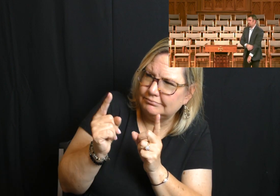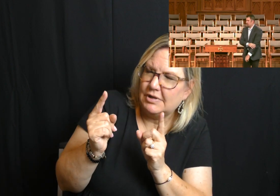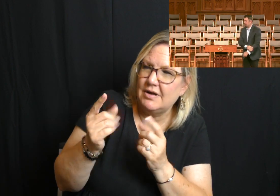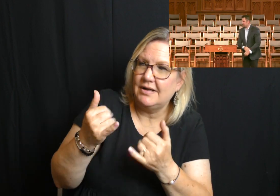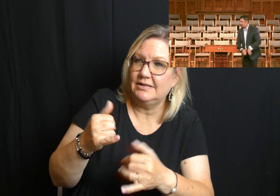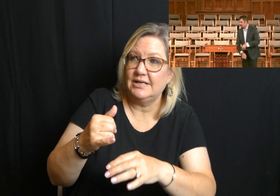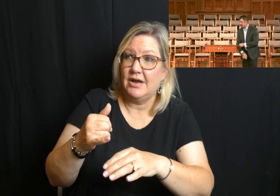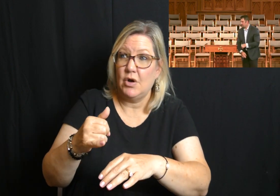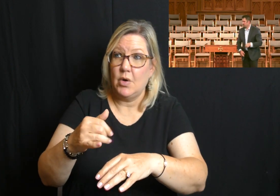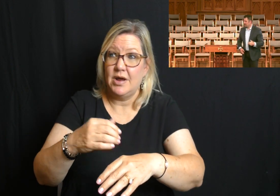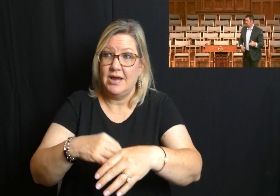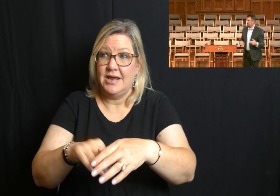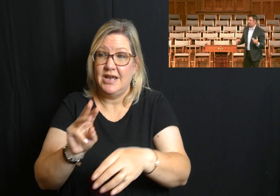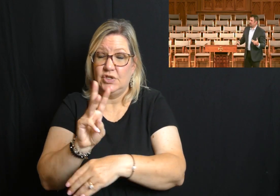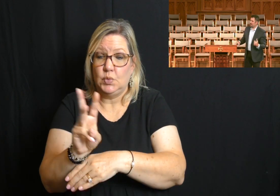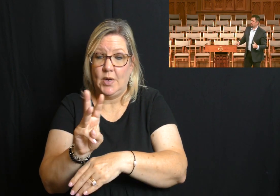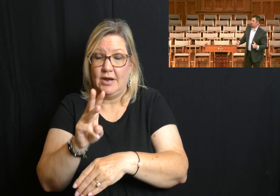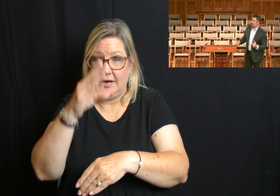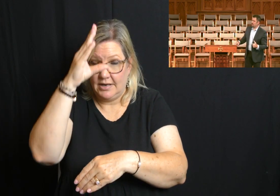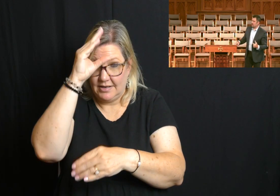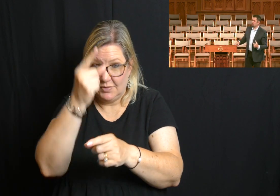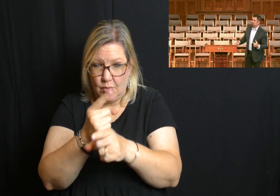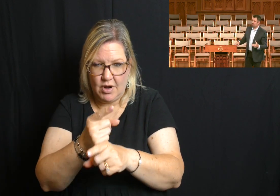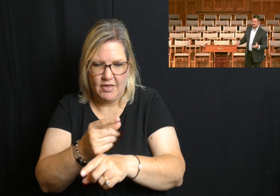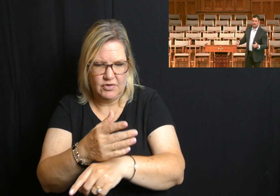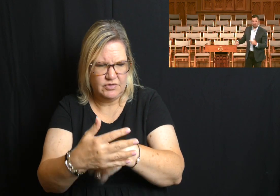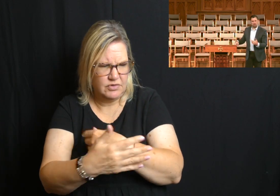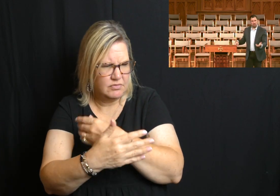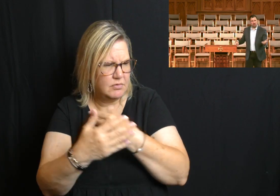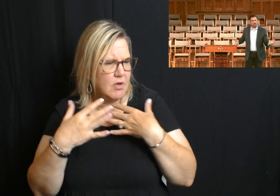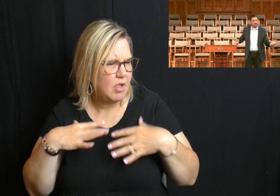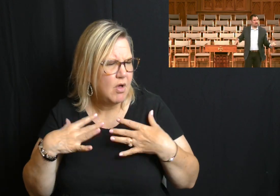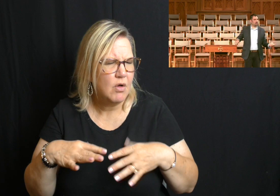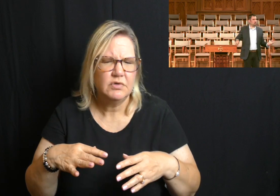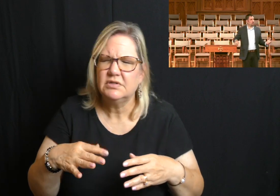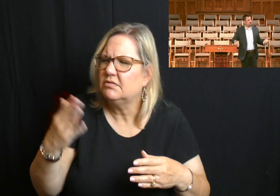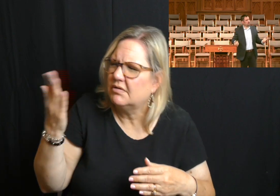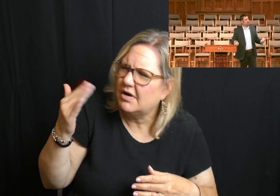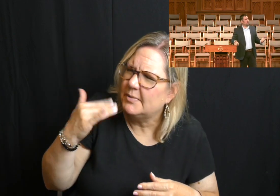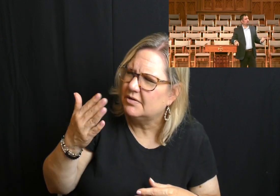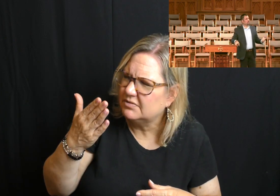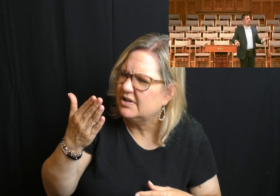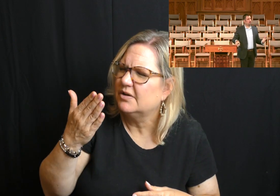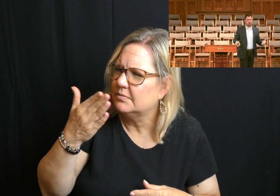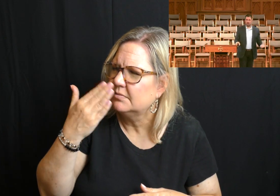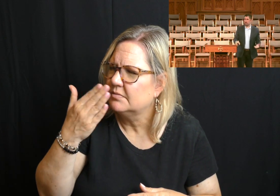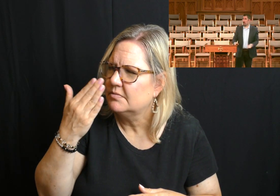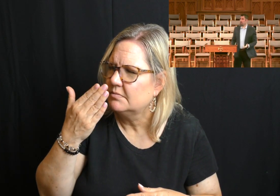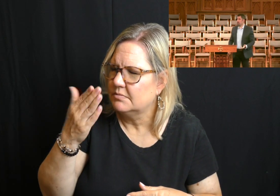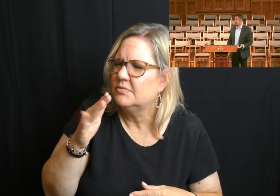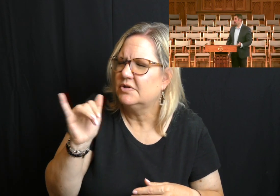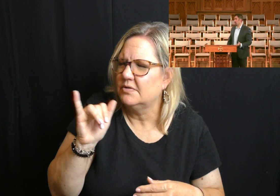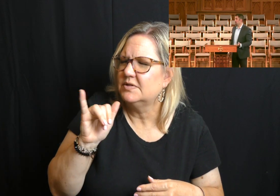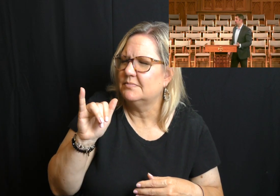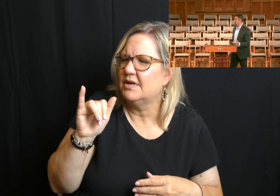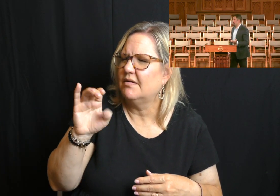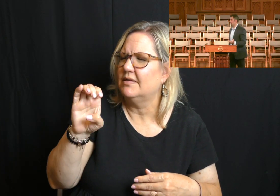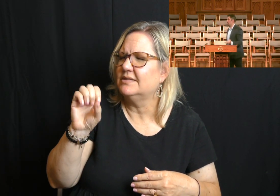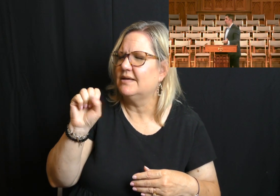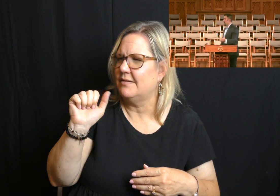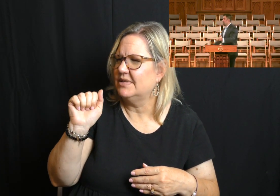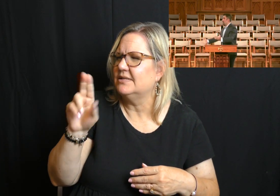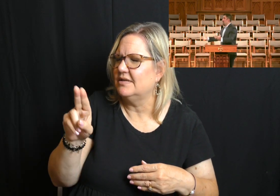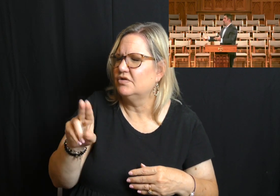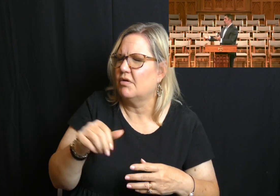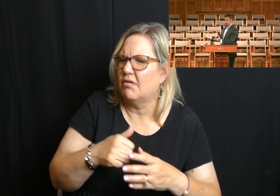his brother's clothes. So the dad smells like, yeah, you smell like the outdoors. I don't know if that was a compliment or, you